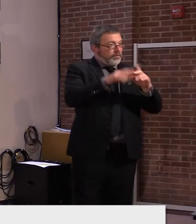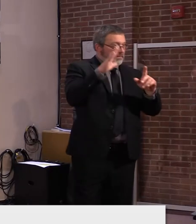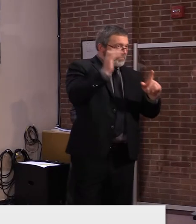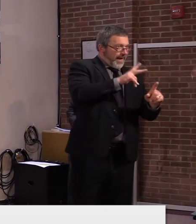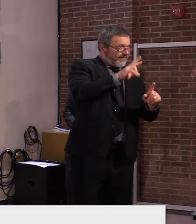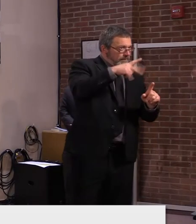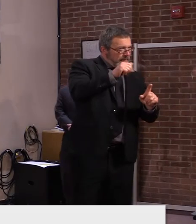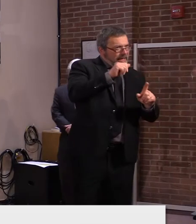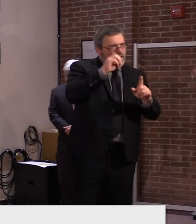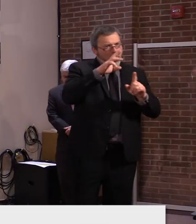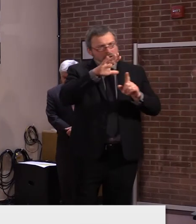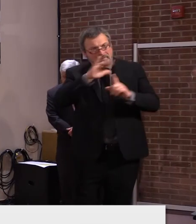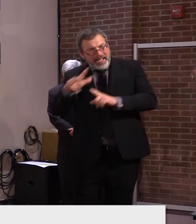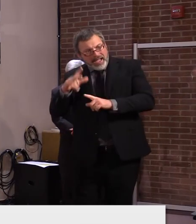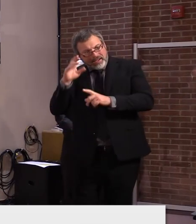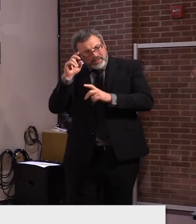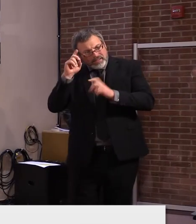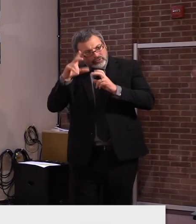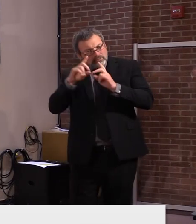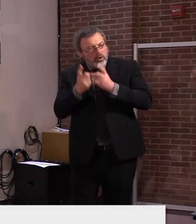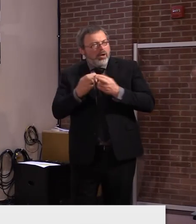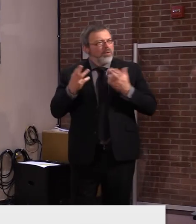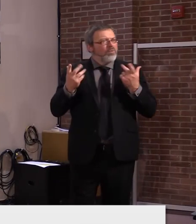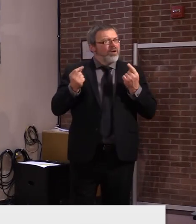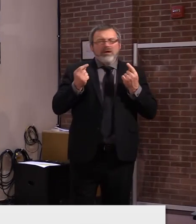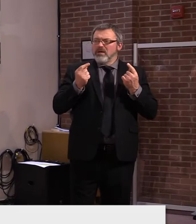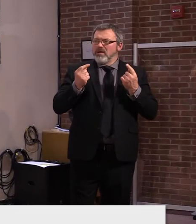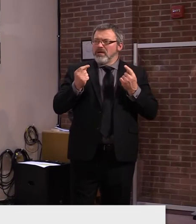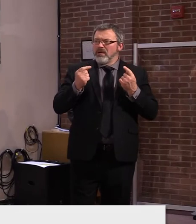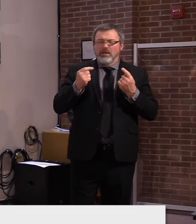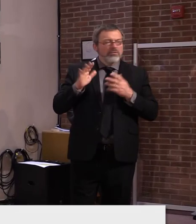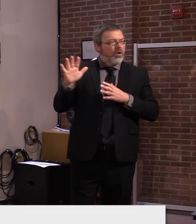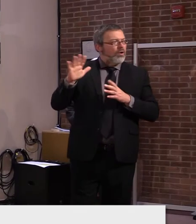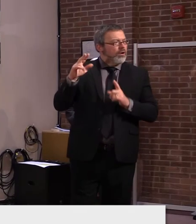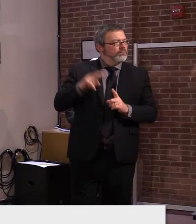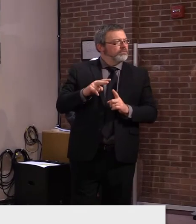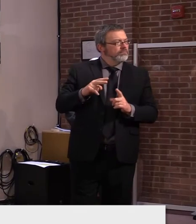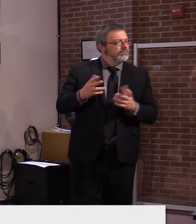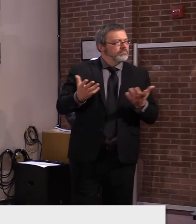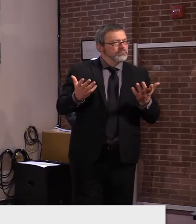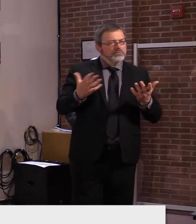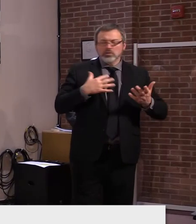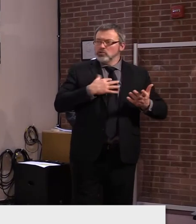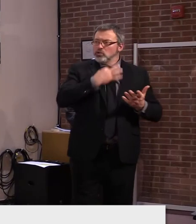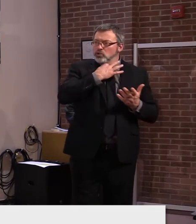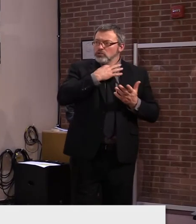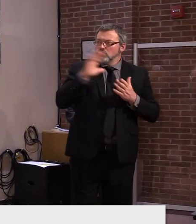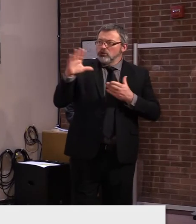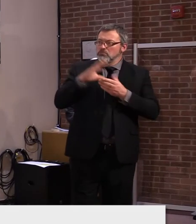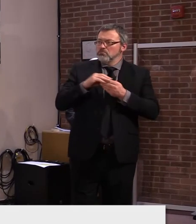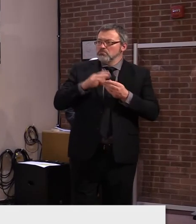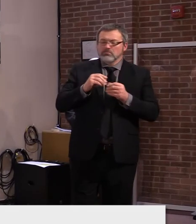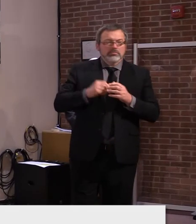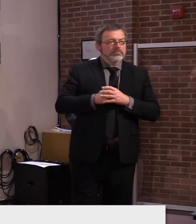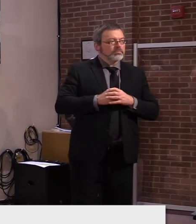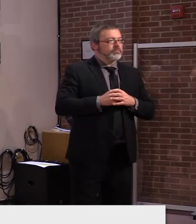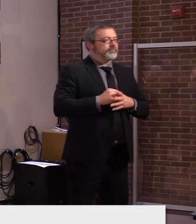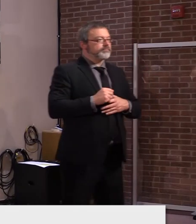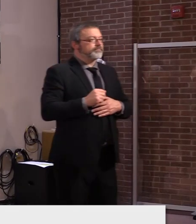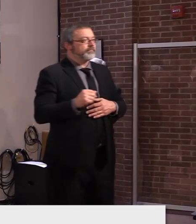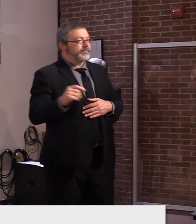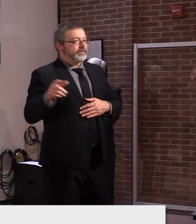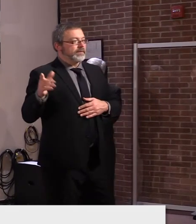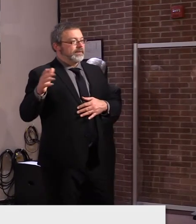oversight with state officials, elected officials, and so on? Yeah, Greg, I'm not